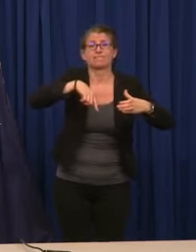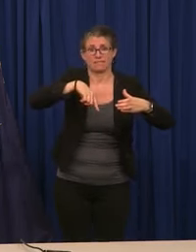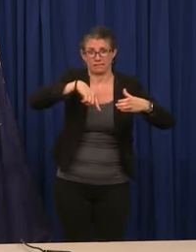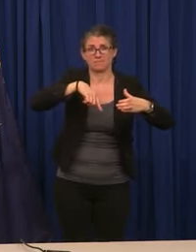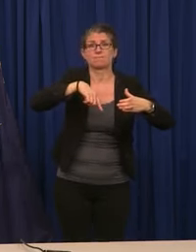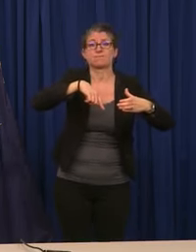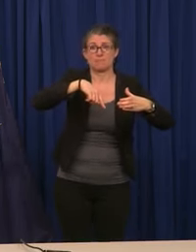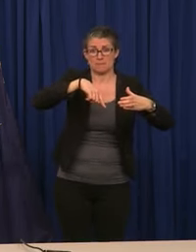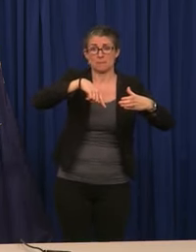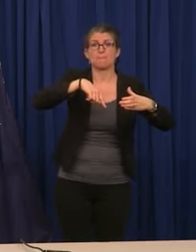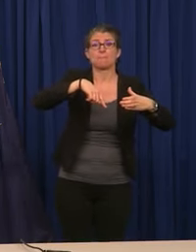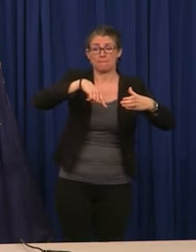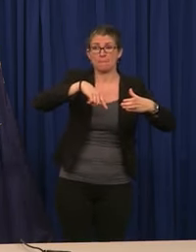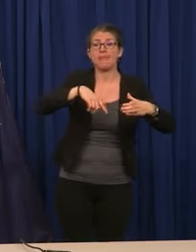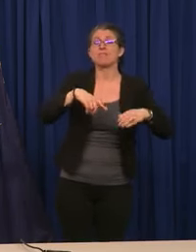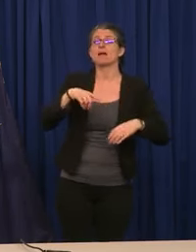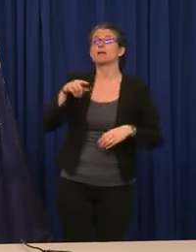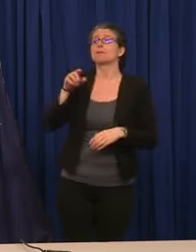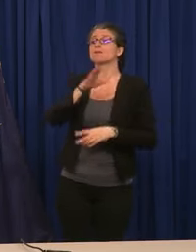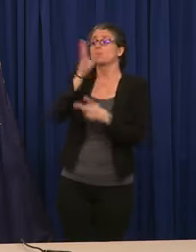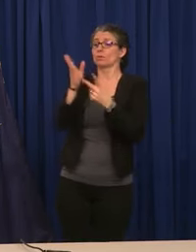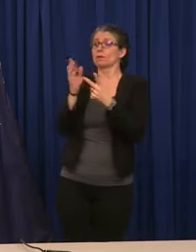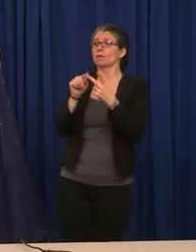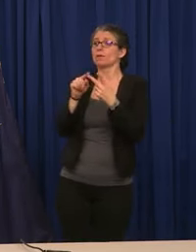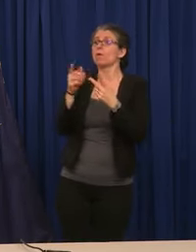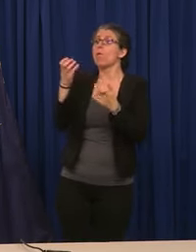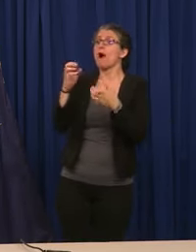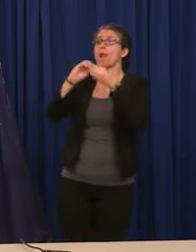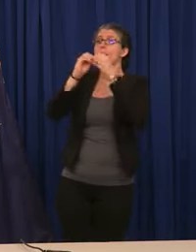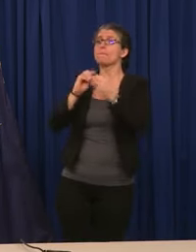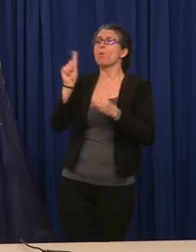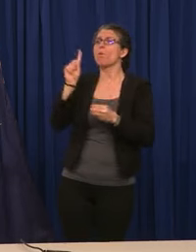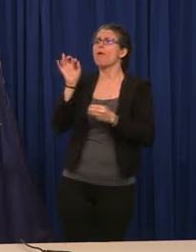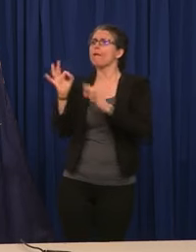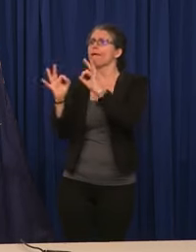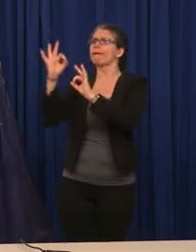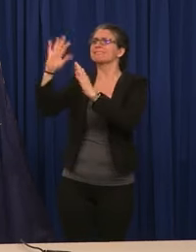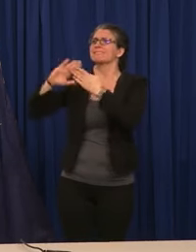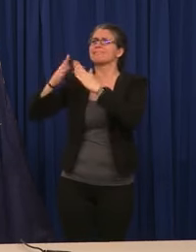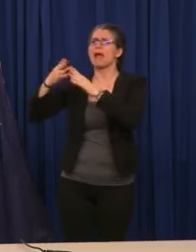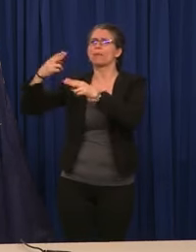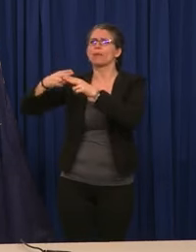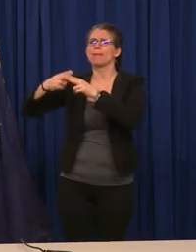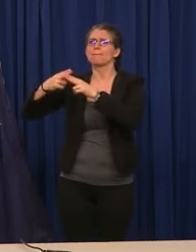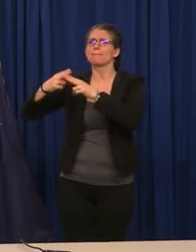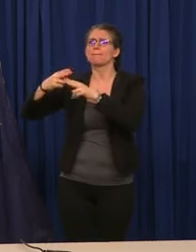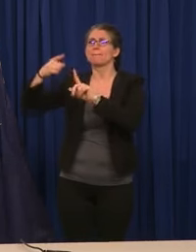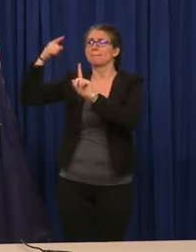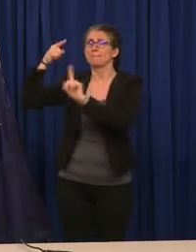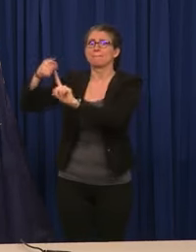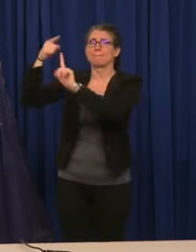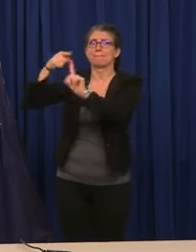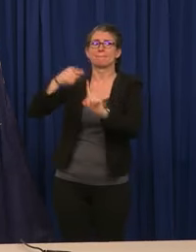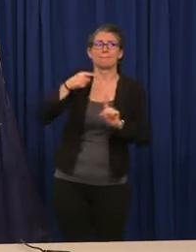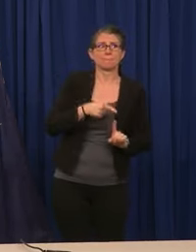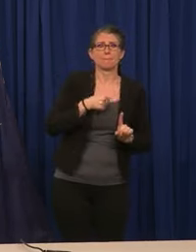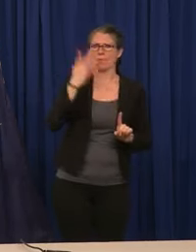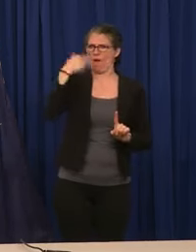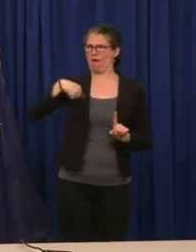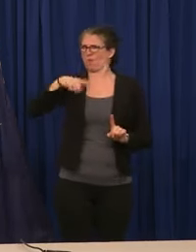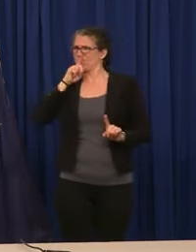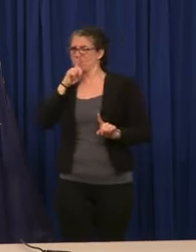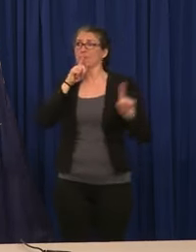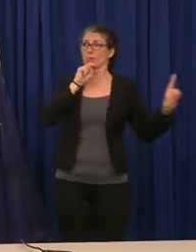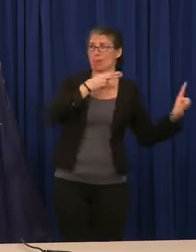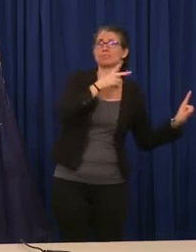for ensuring privacy, we are considering that. But for the most part, we're going to continue reporting our cases on a county